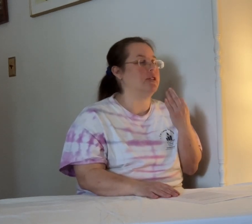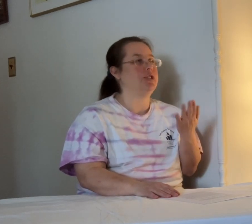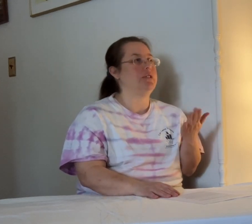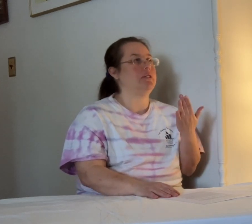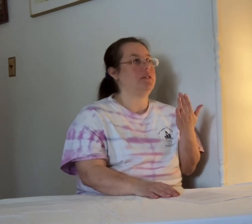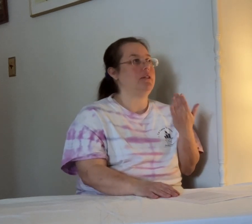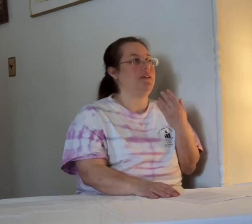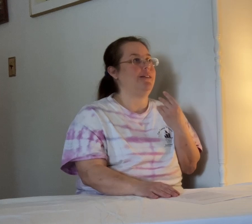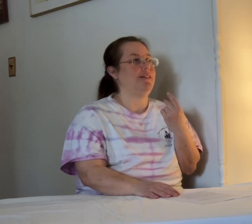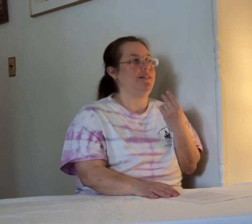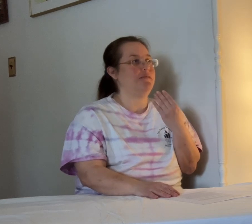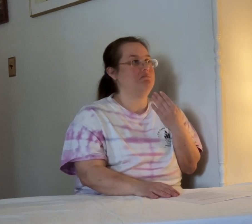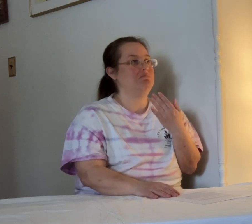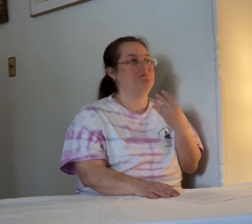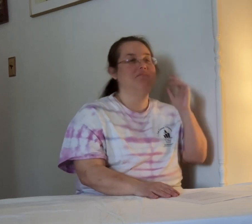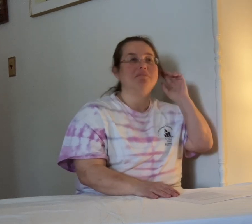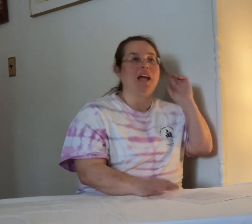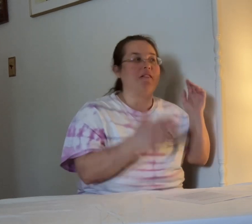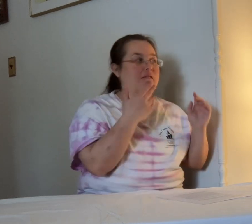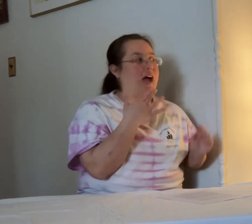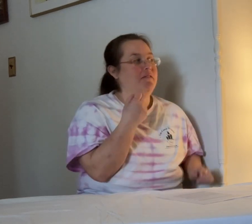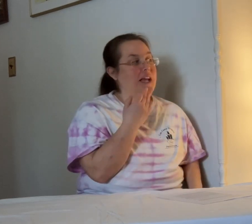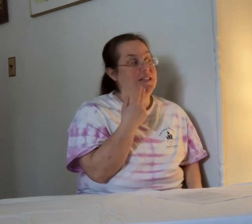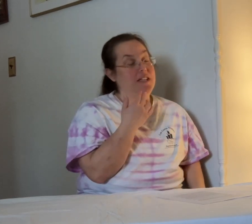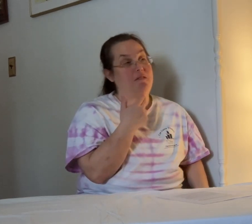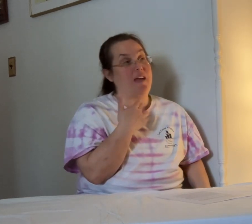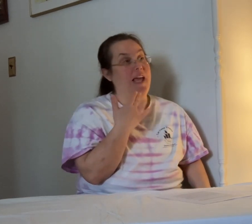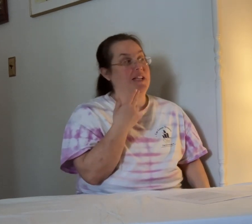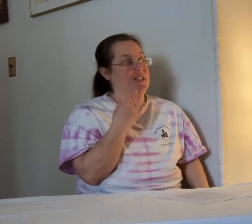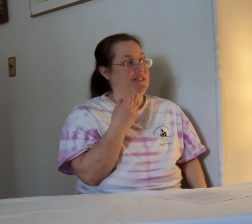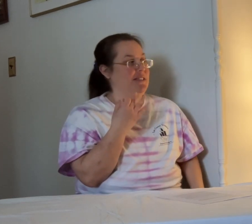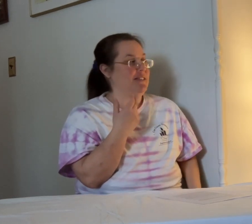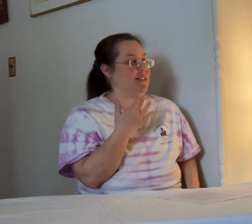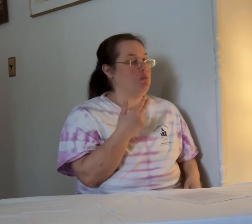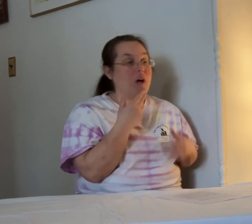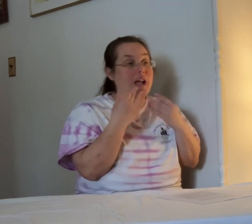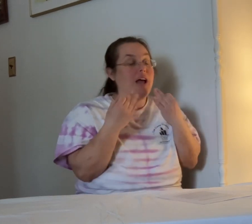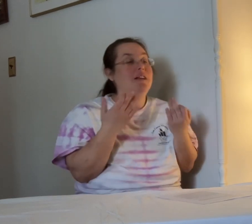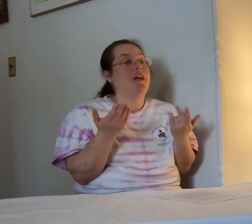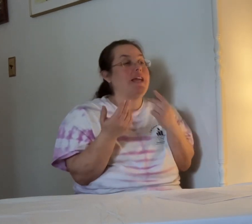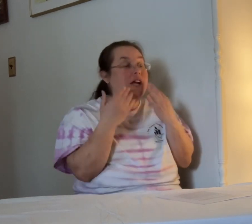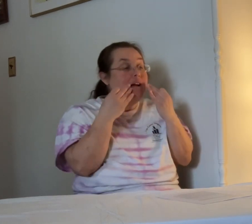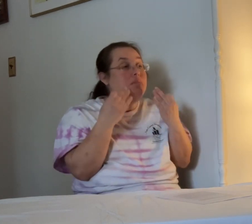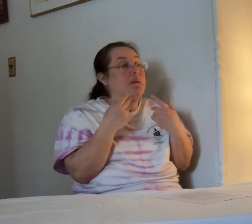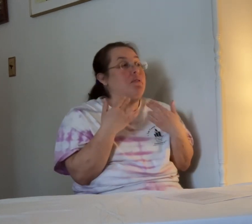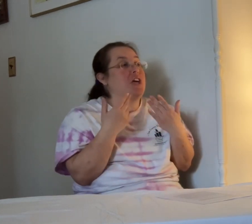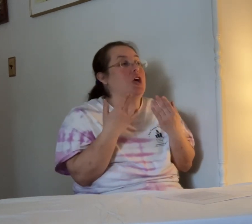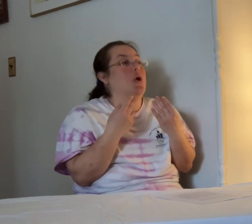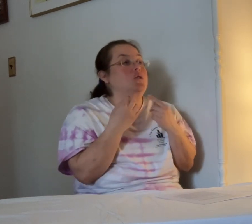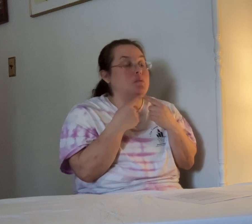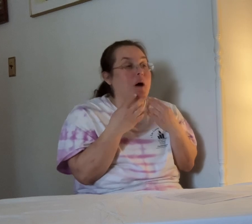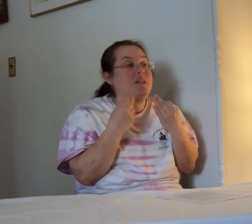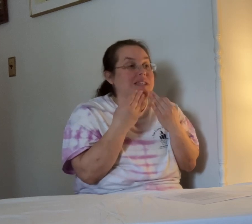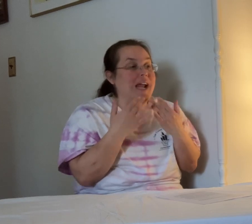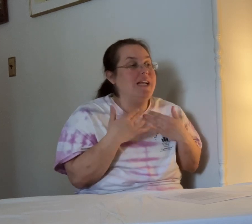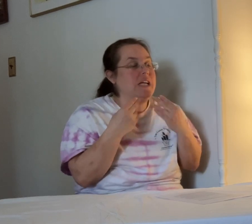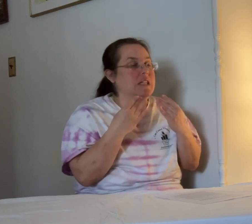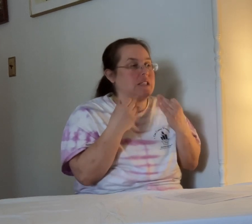ears like 5 days in advance? What hearing people can go